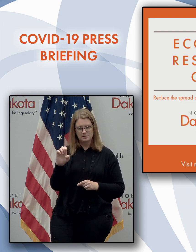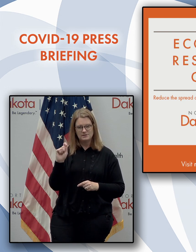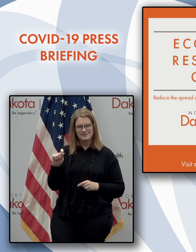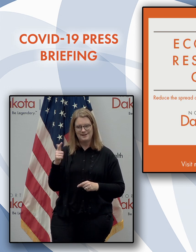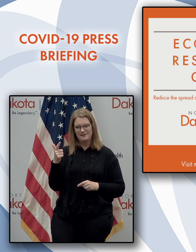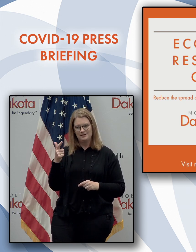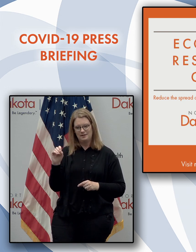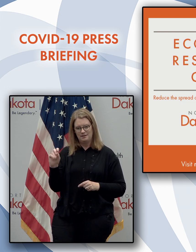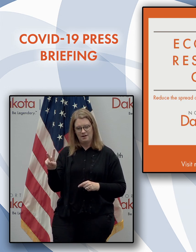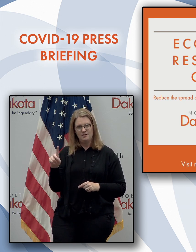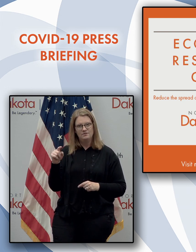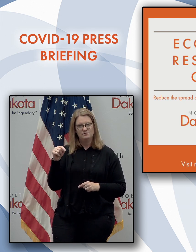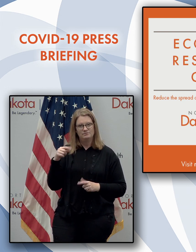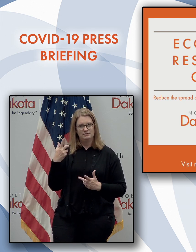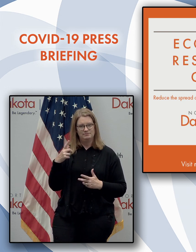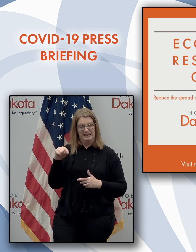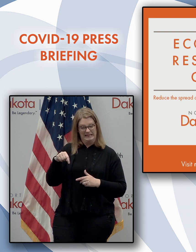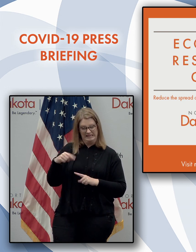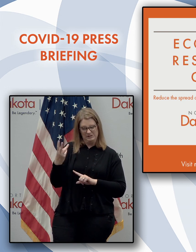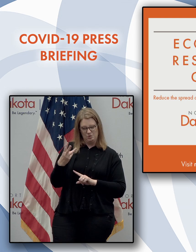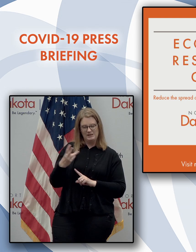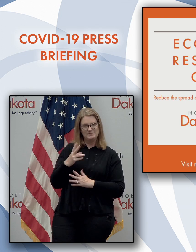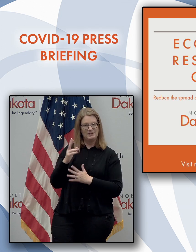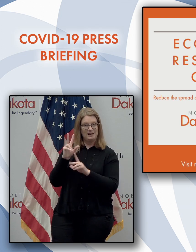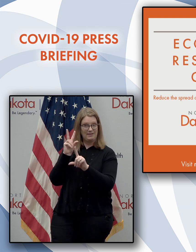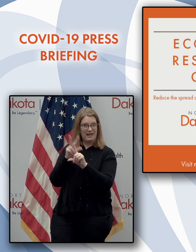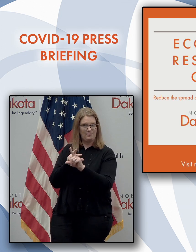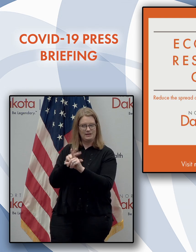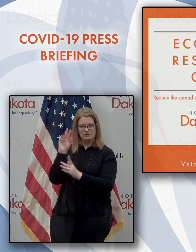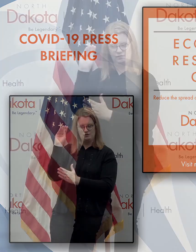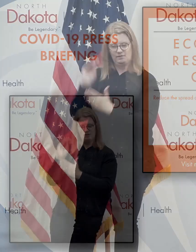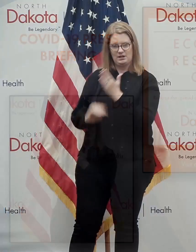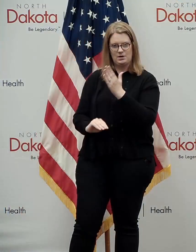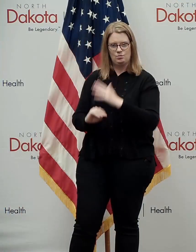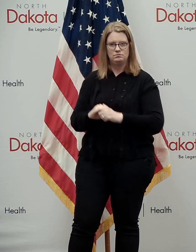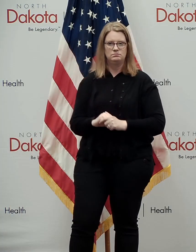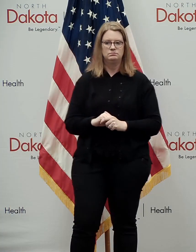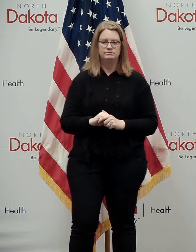on Wednesday and fill out your application.